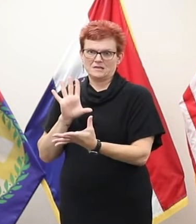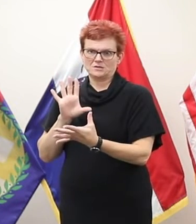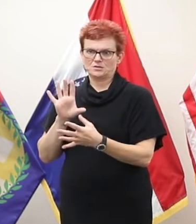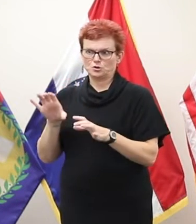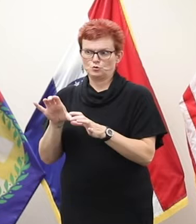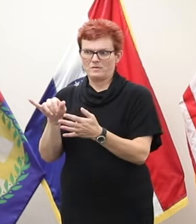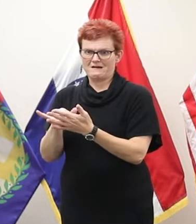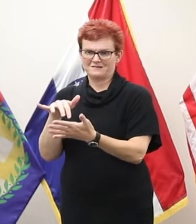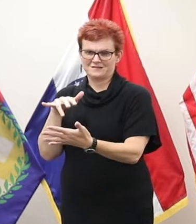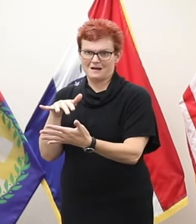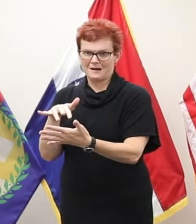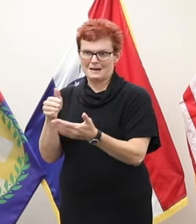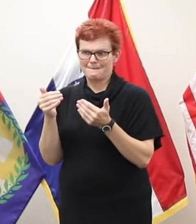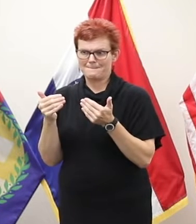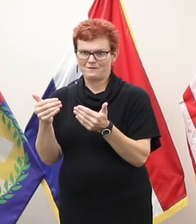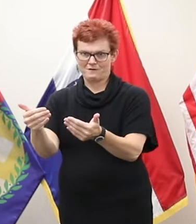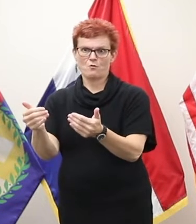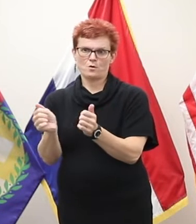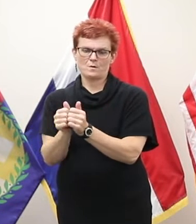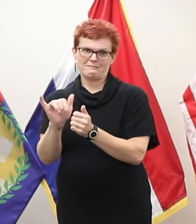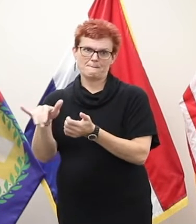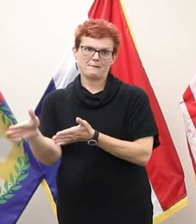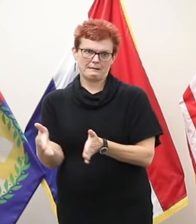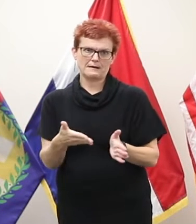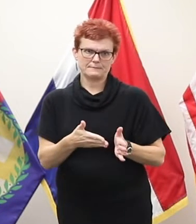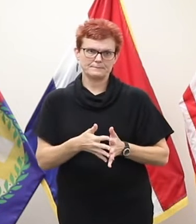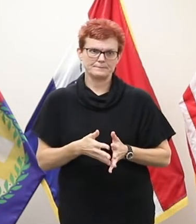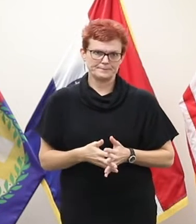study and start moving forward with that plan.